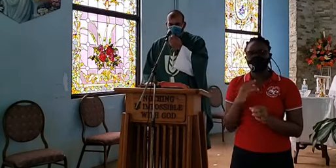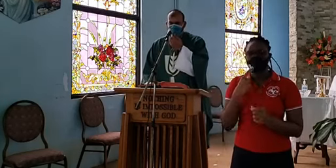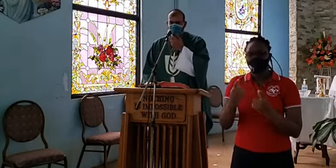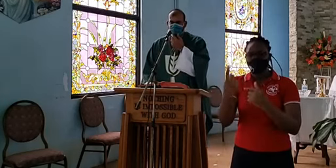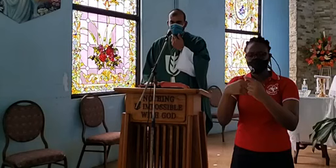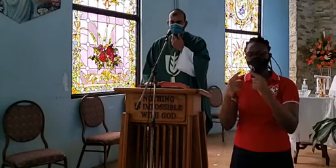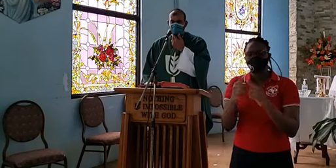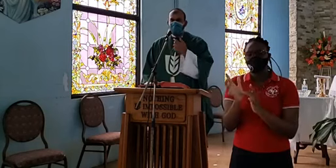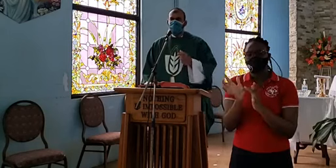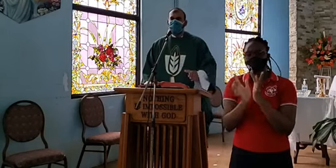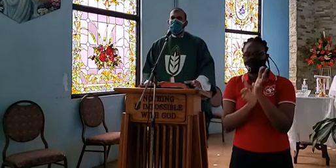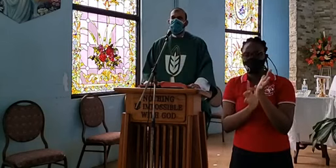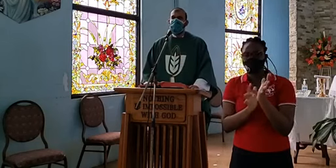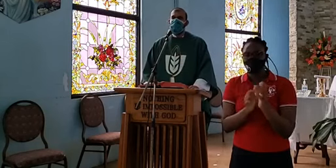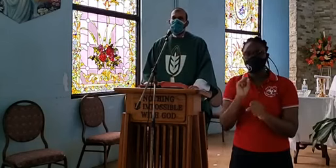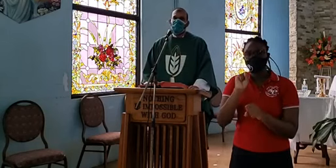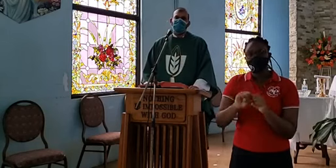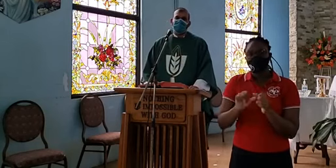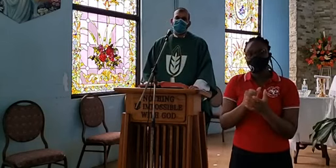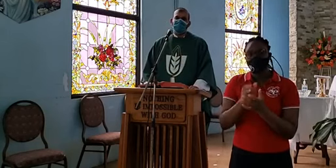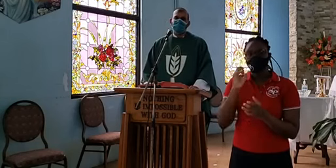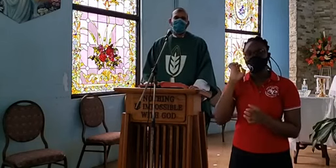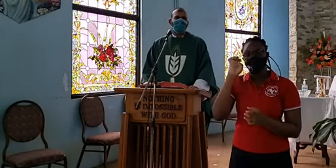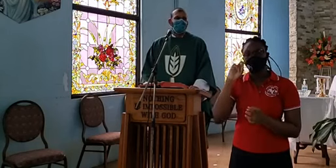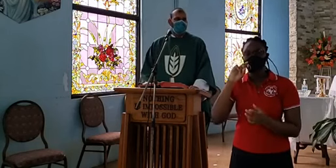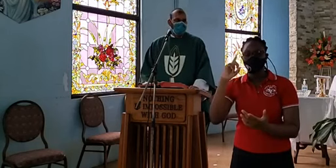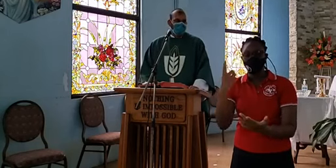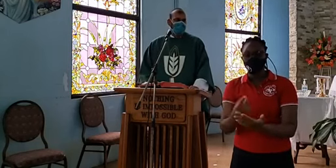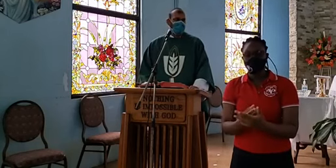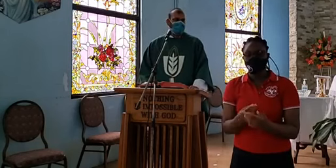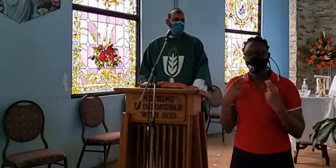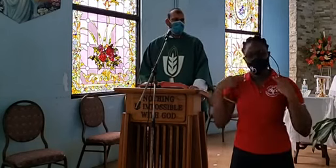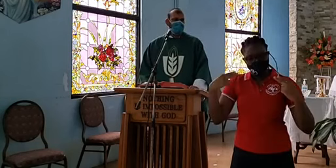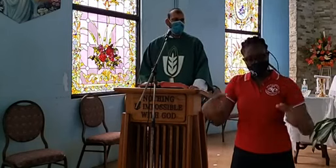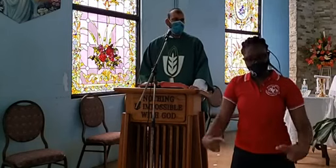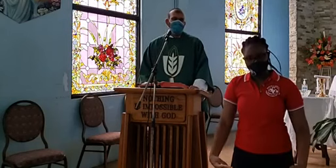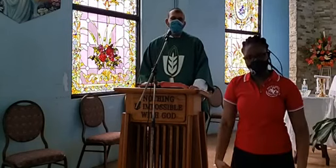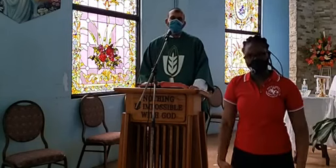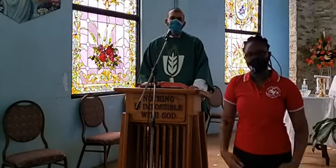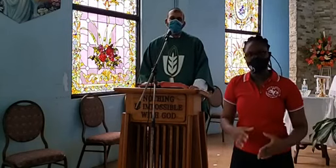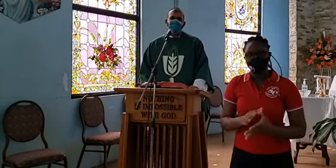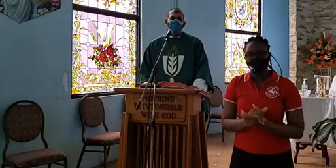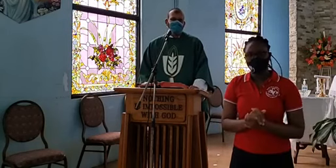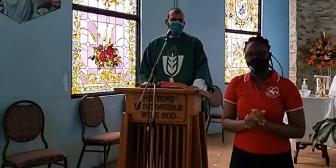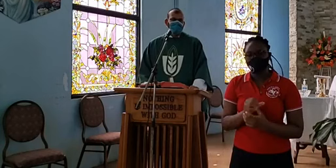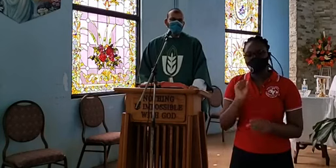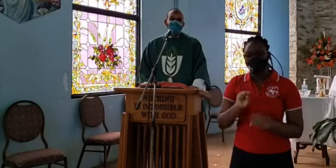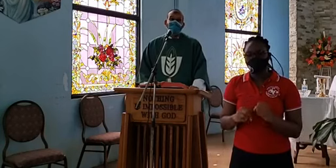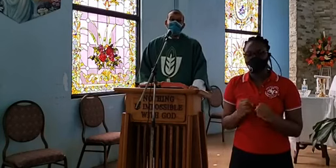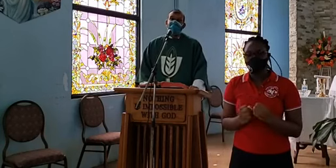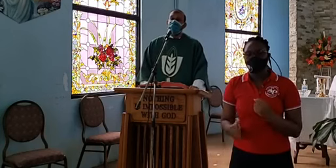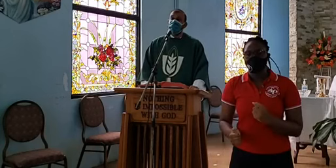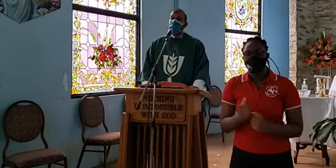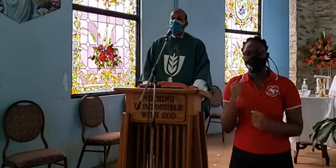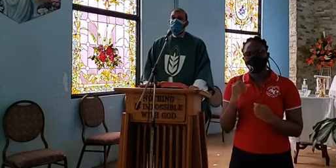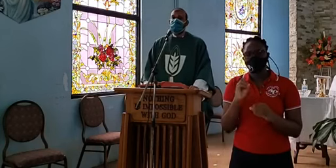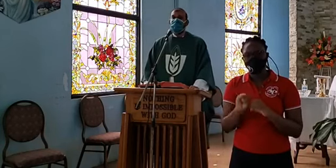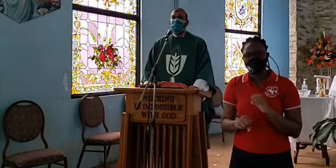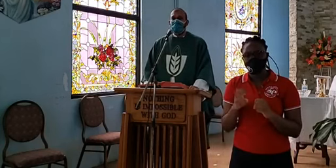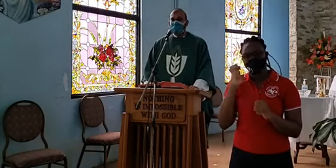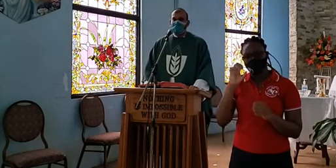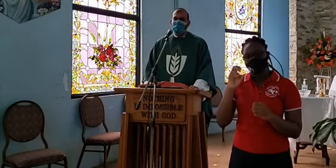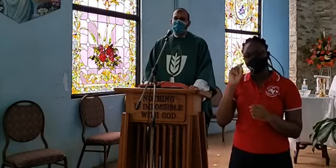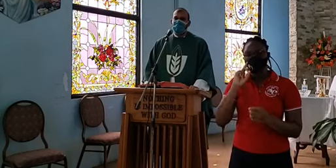to Jesus so that his daughter be cured. So much so, his